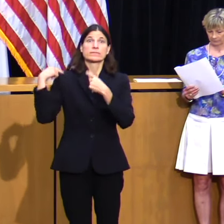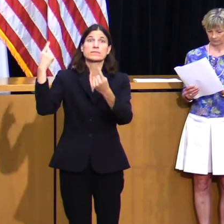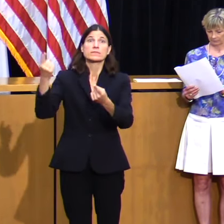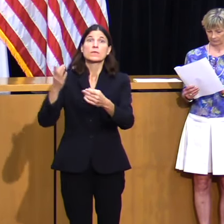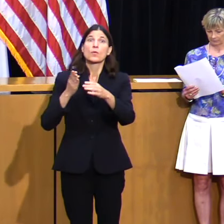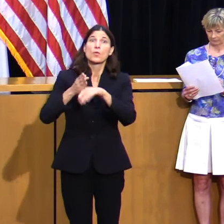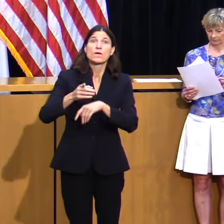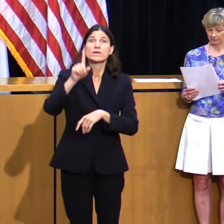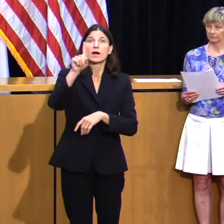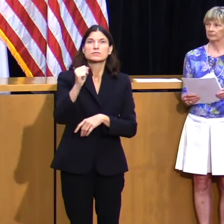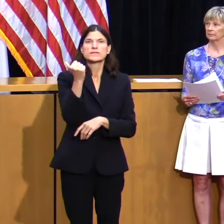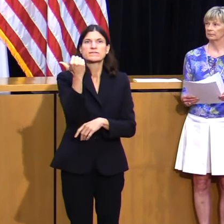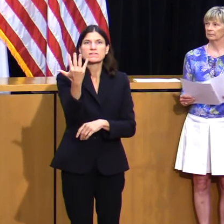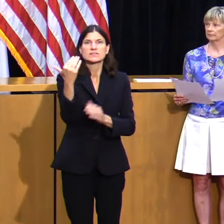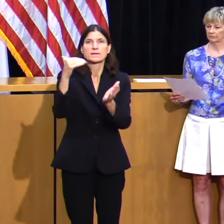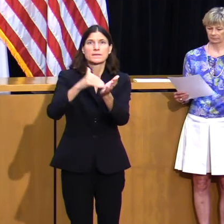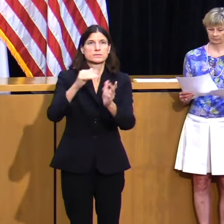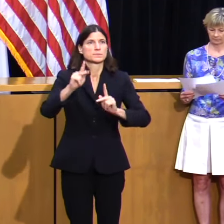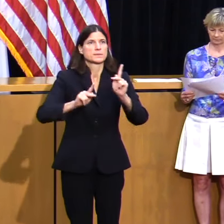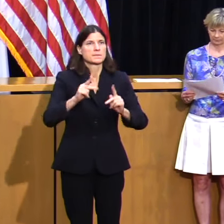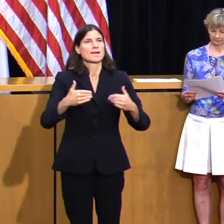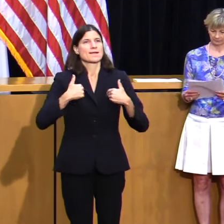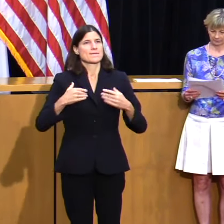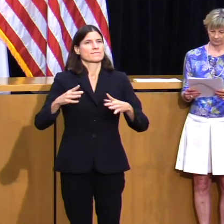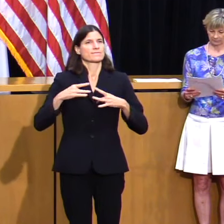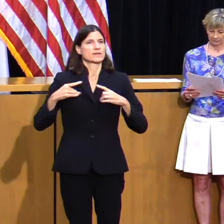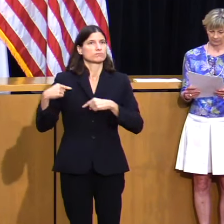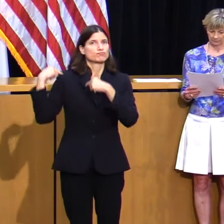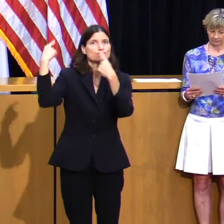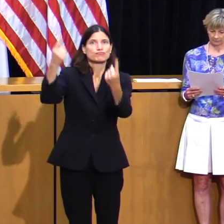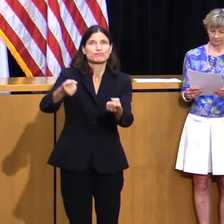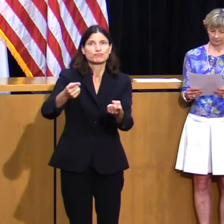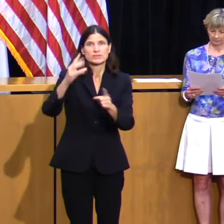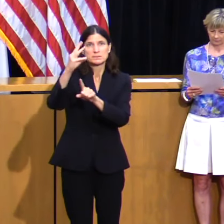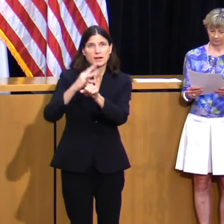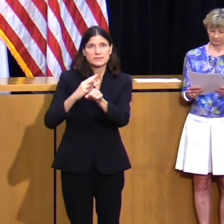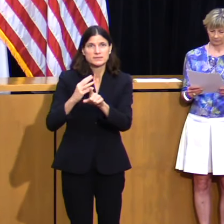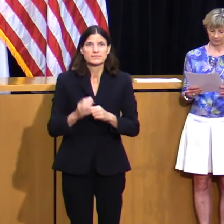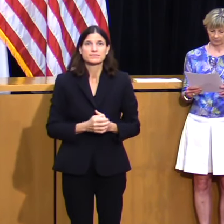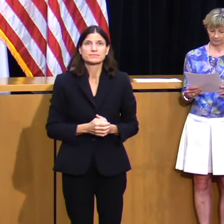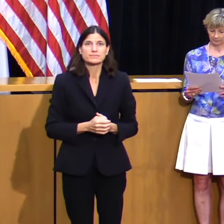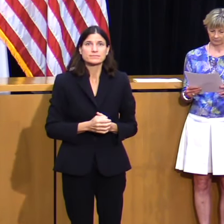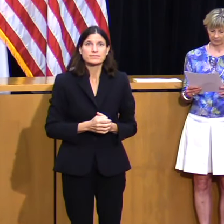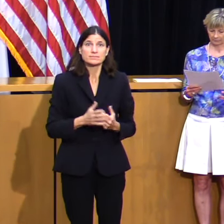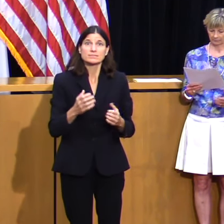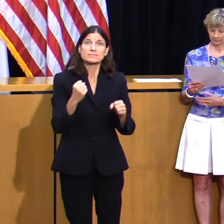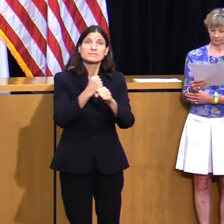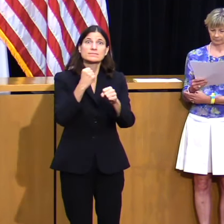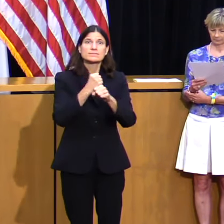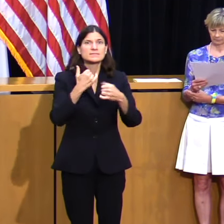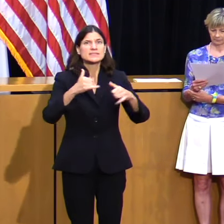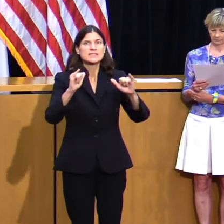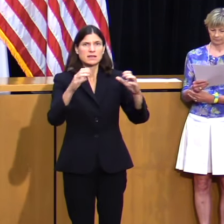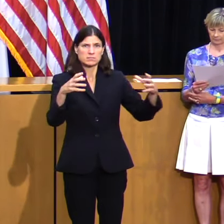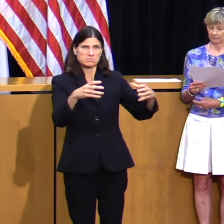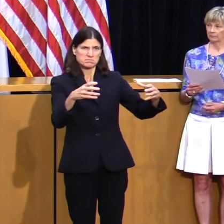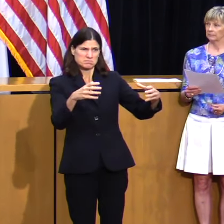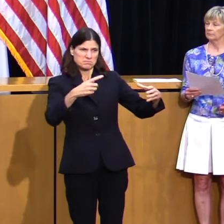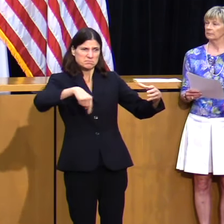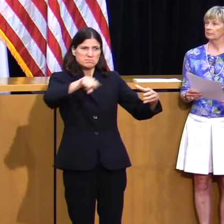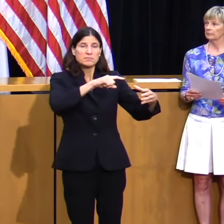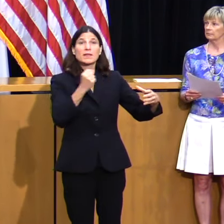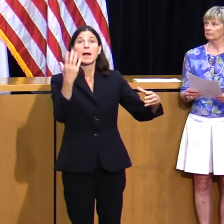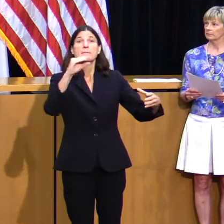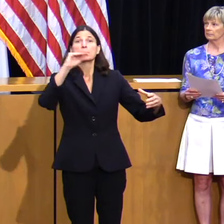115,048. The 7-day average test for positive test rates in Massachusetts remains at 1.4%.